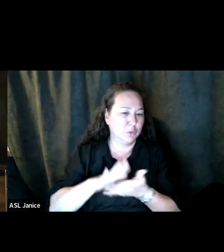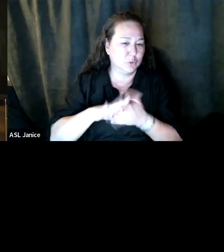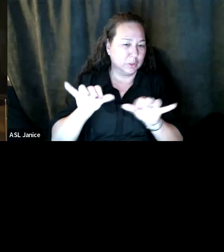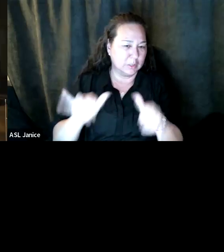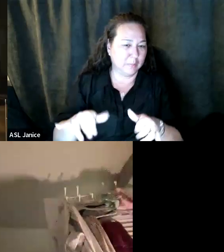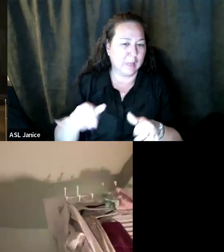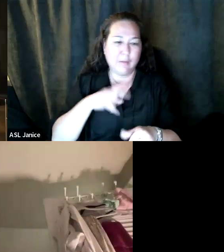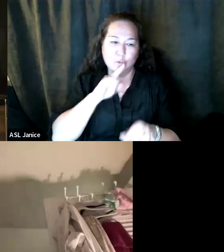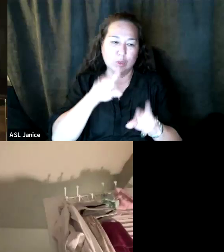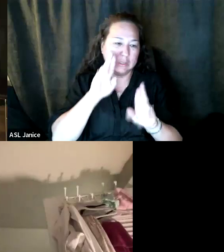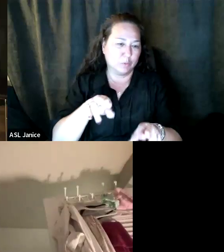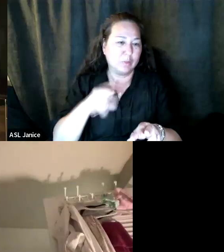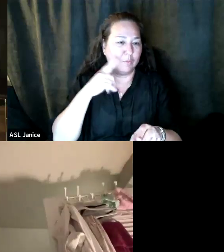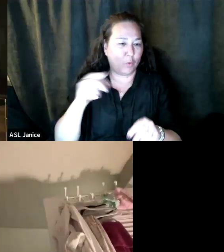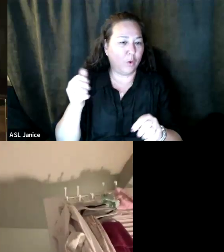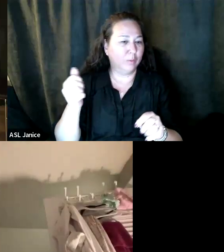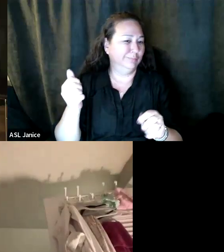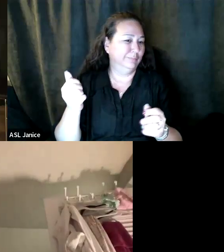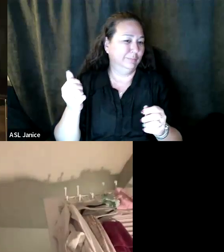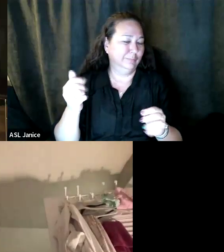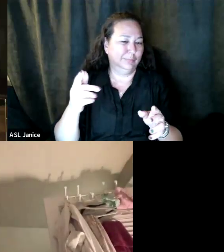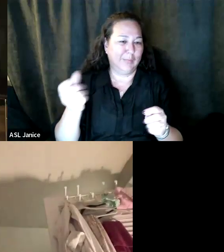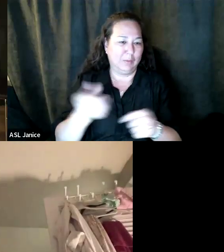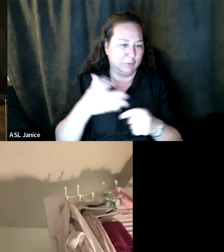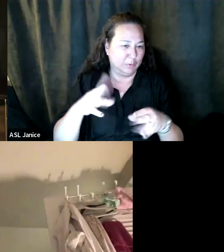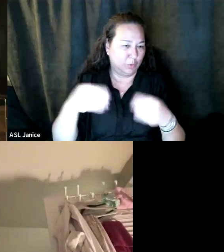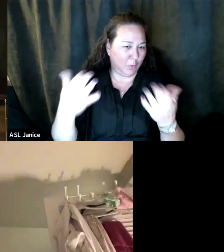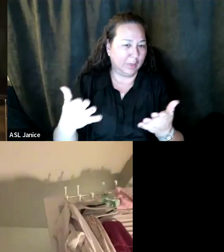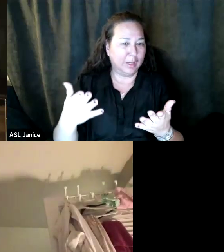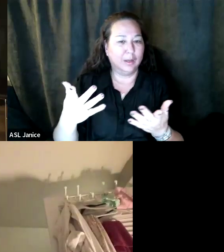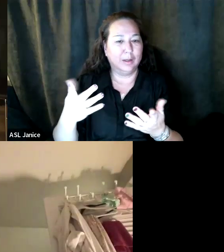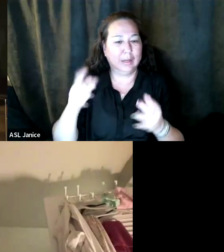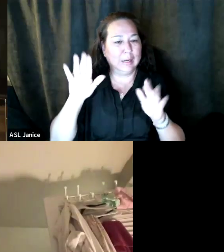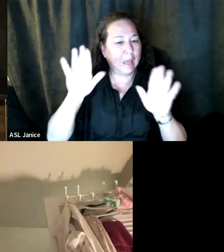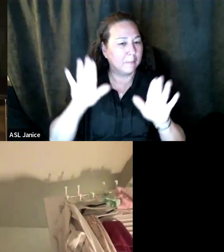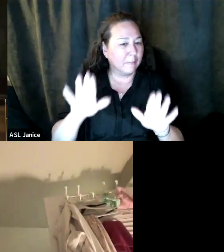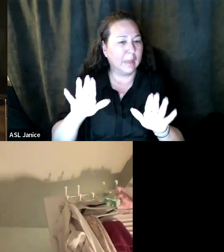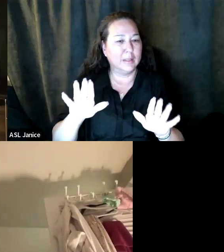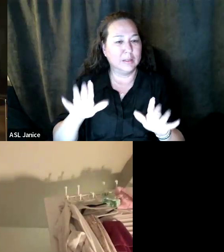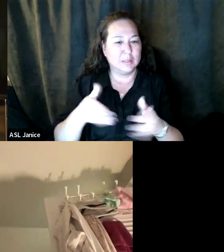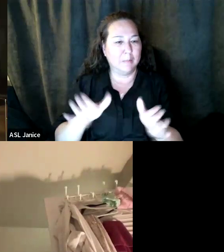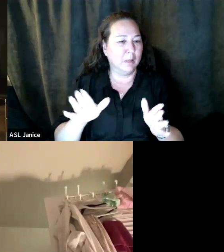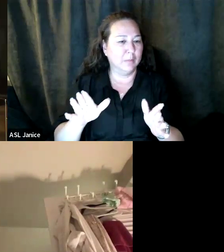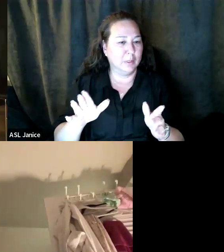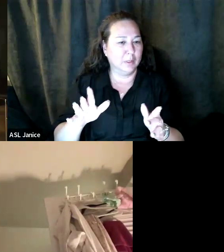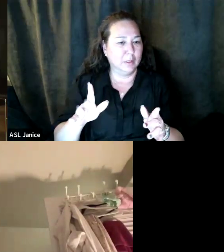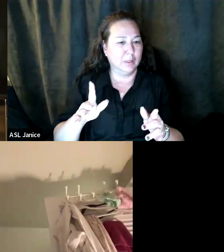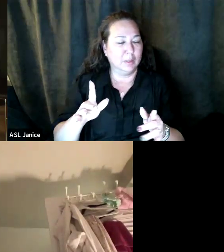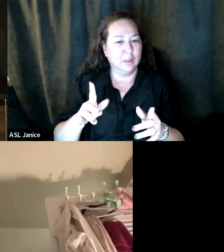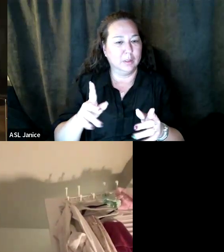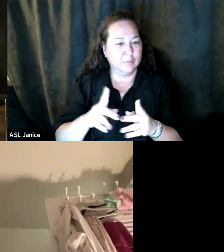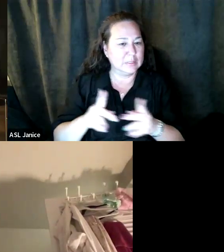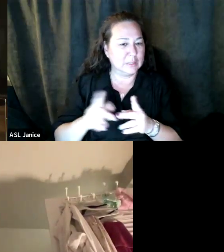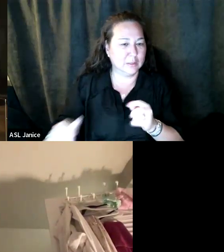you and we all struggle with every day to provide amazing public facilities to everyone that needs them. And I really